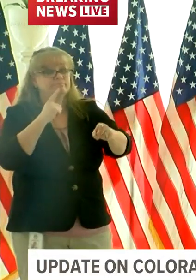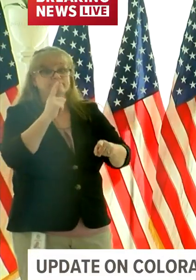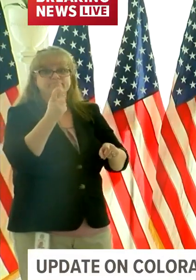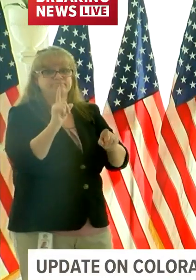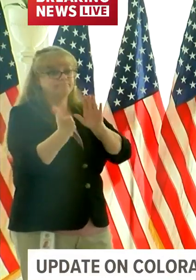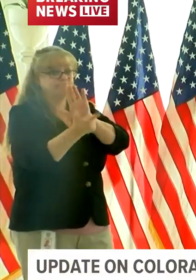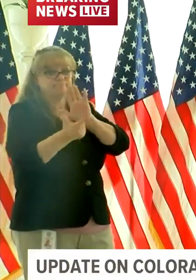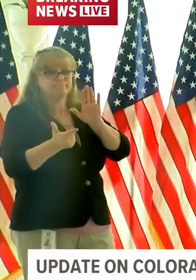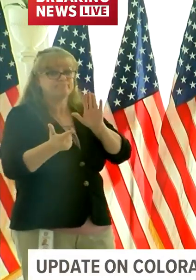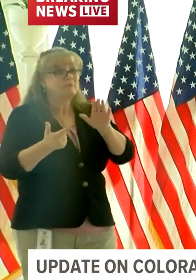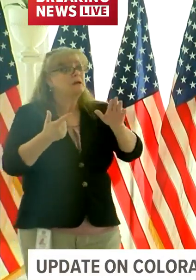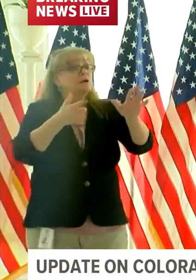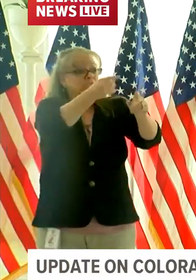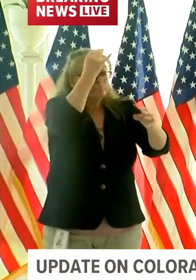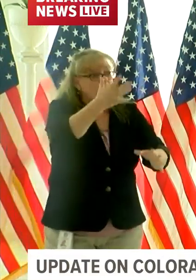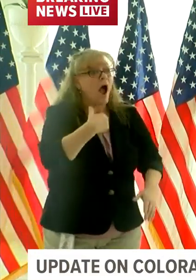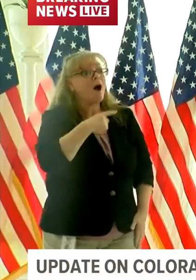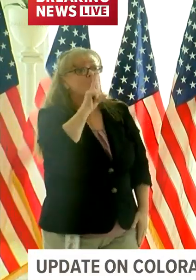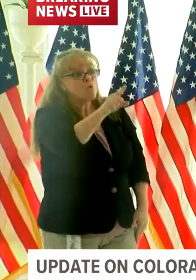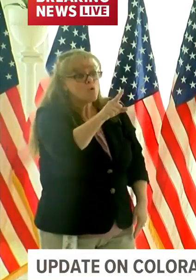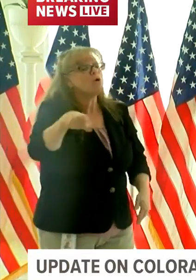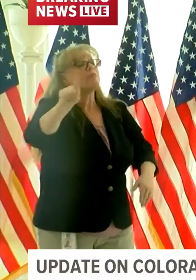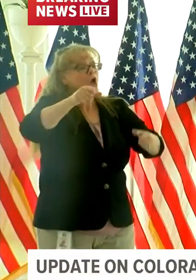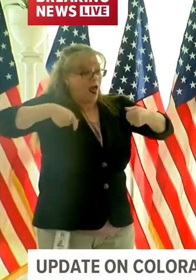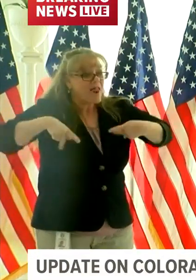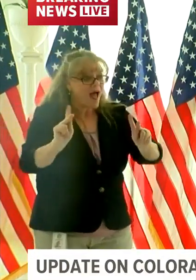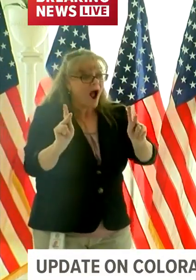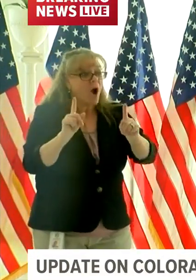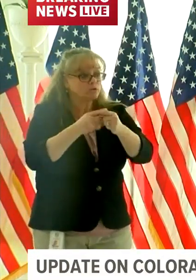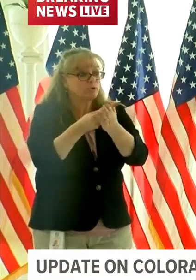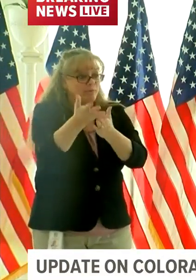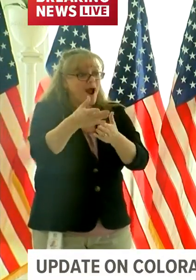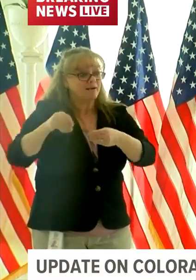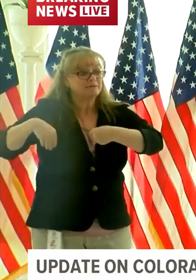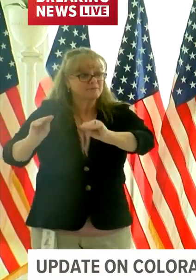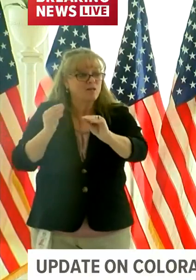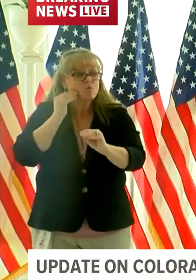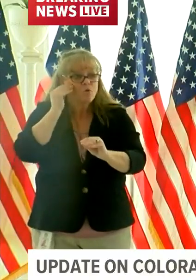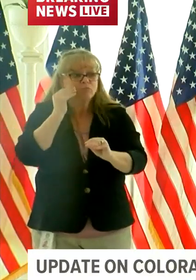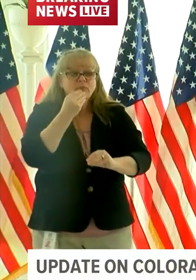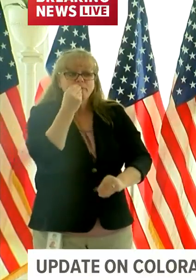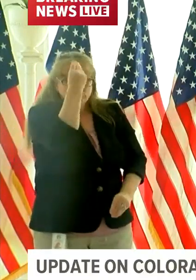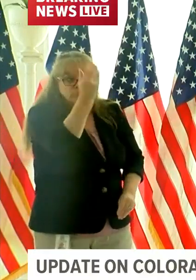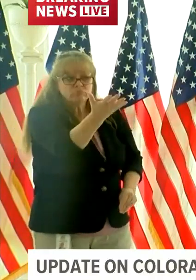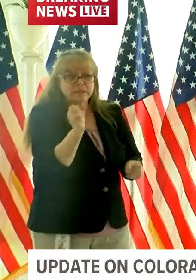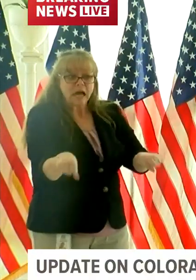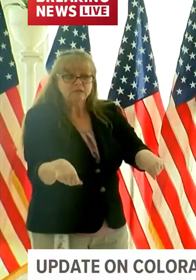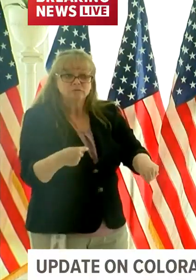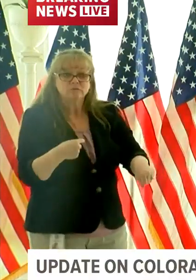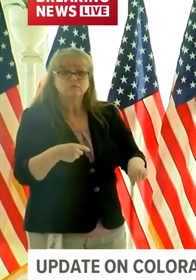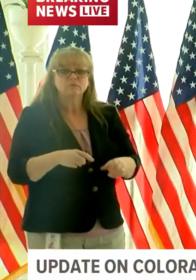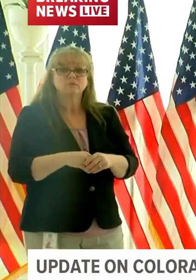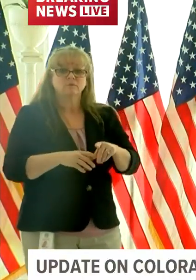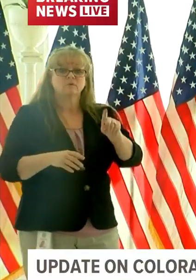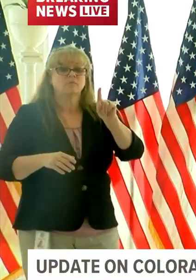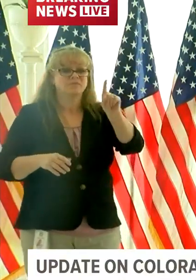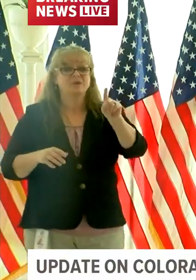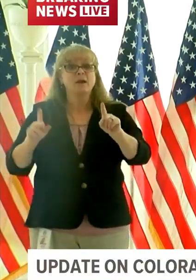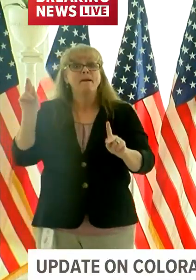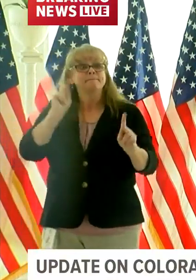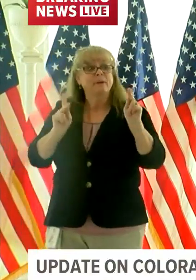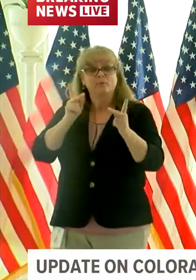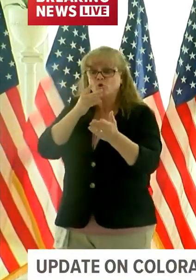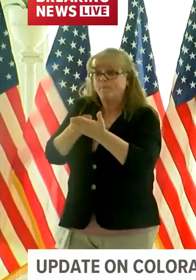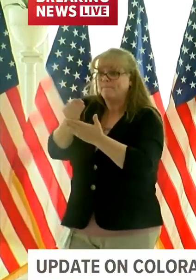So and it's happening. I mean, they are doing it. I mean, you might have heard from 2, but people are buying and selling homes. Inspections are going on